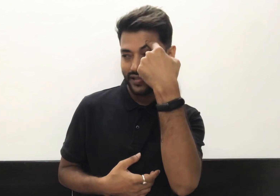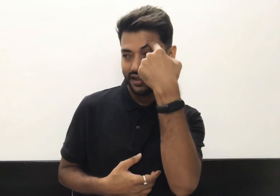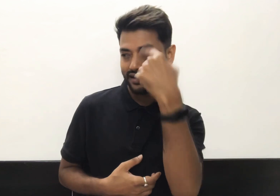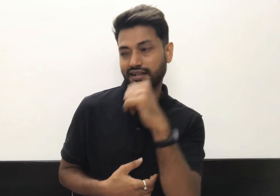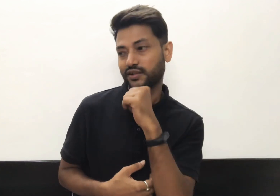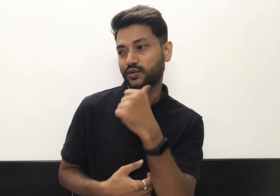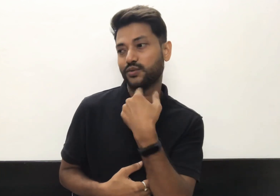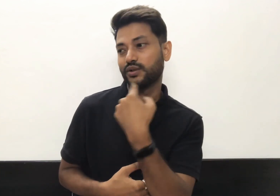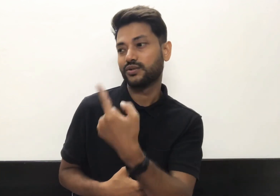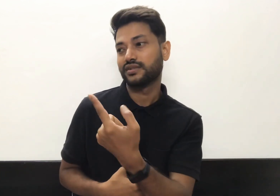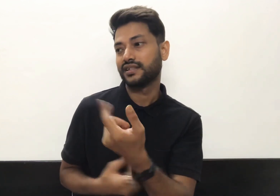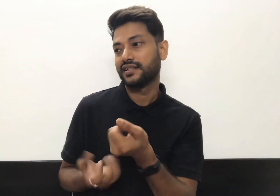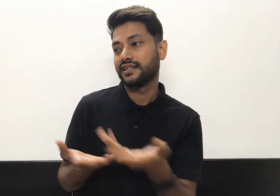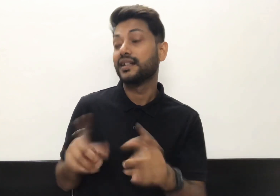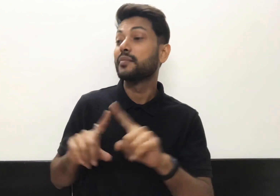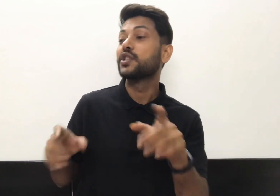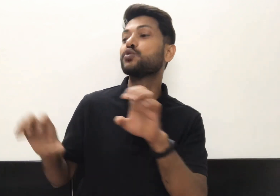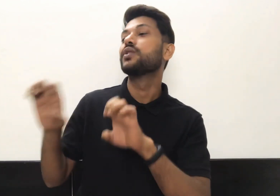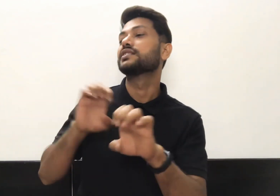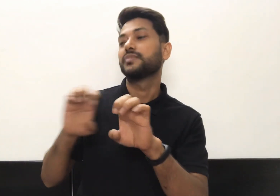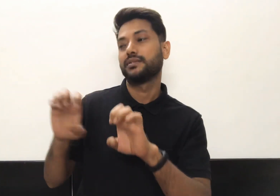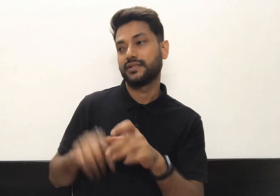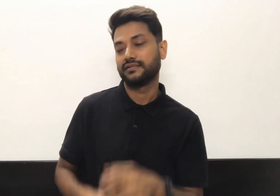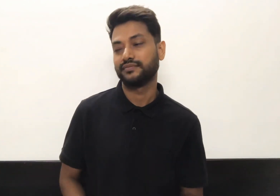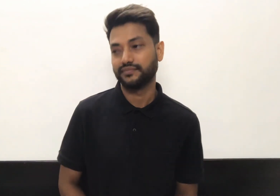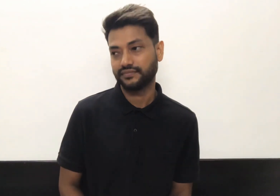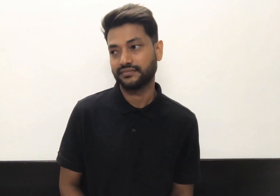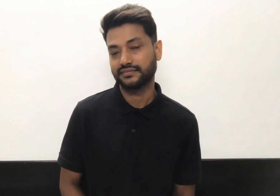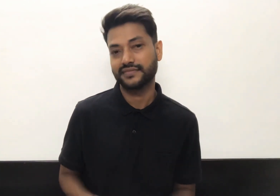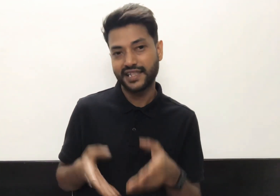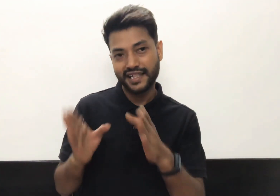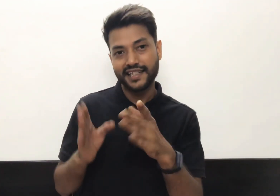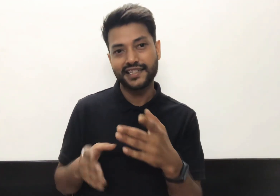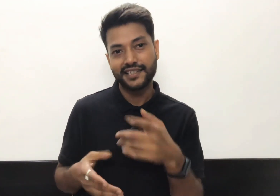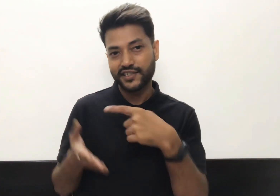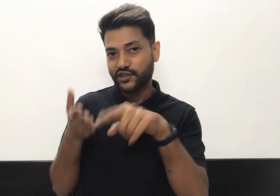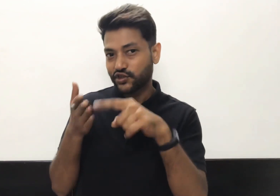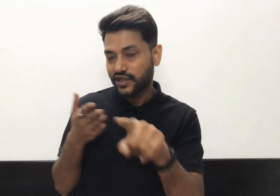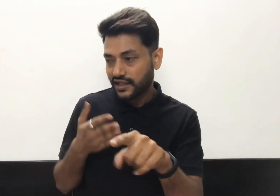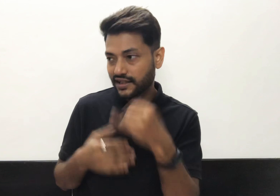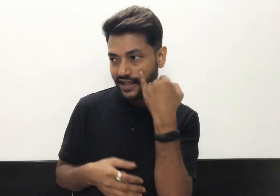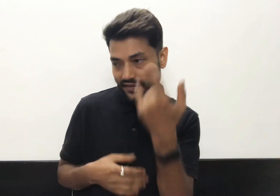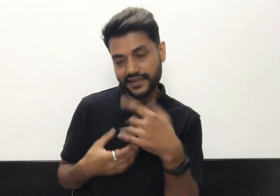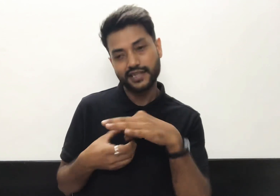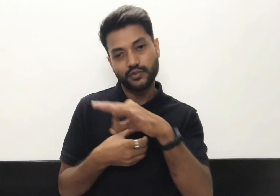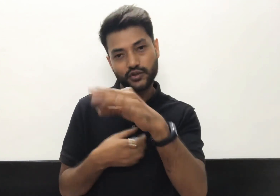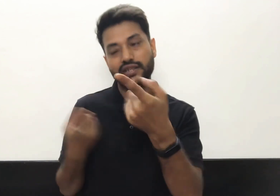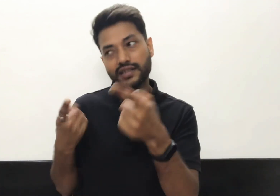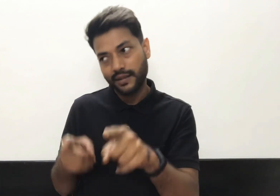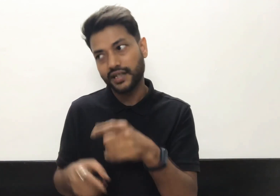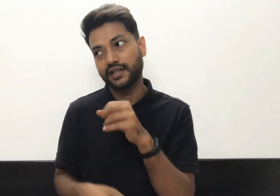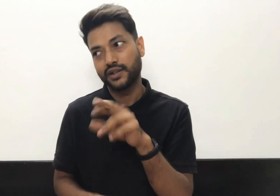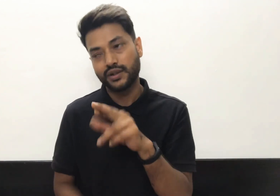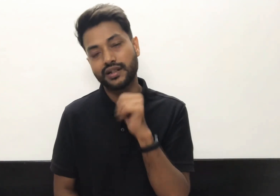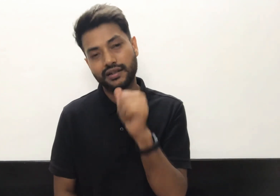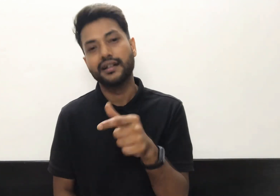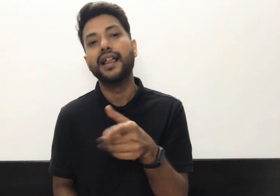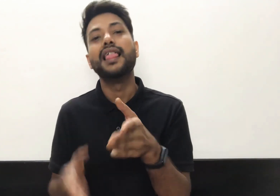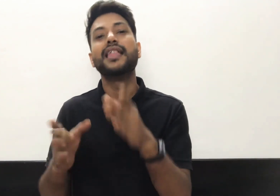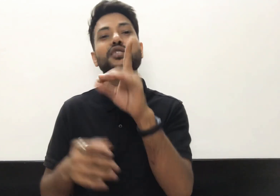you experiment. Let us check them out, whether spirituality is happening or not. Let's do one thing, you